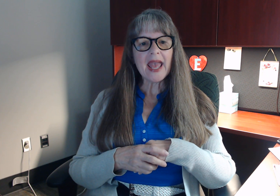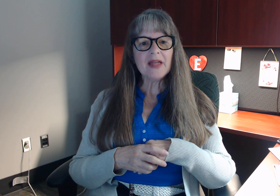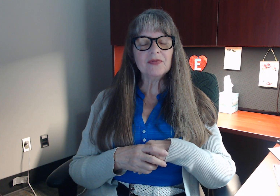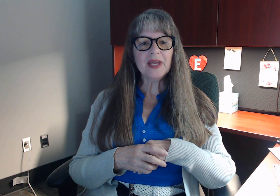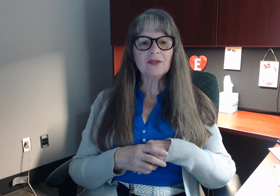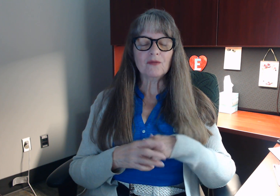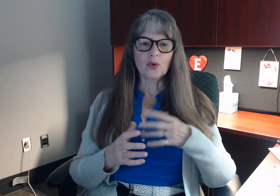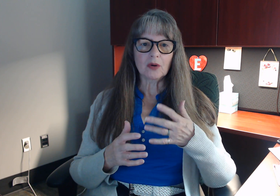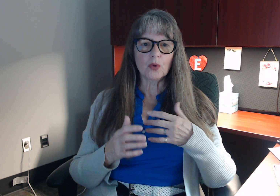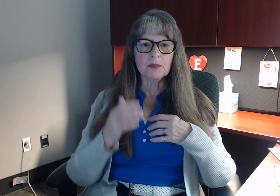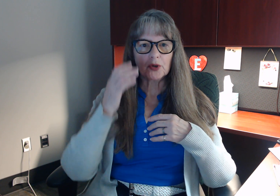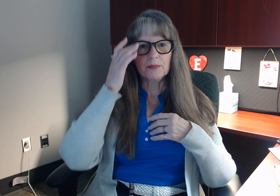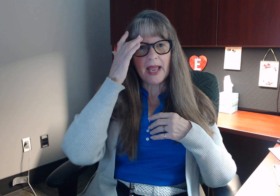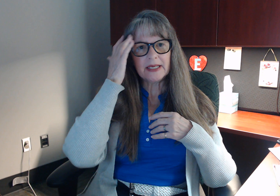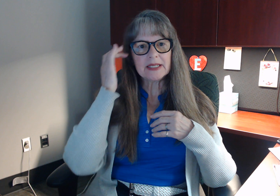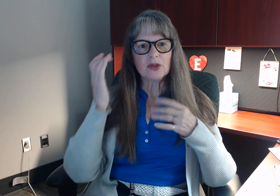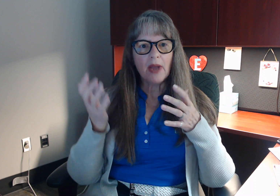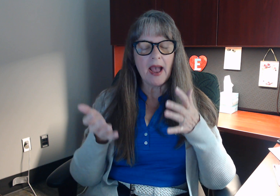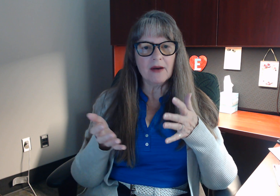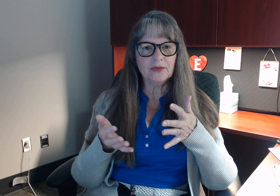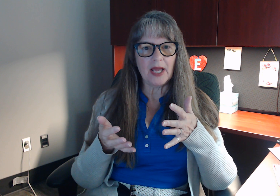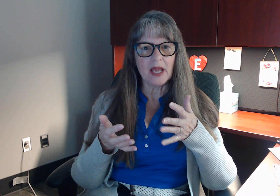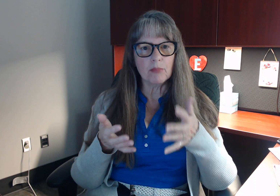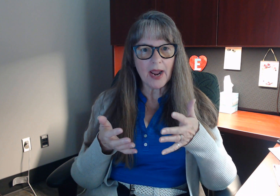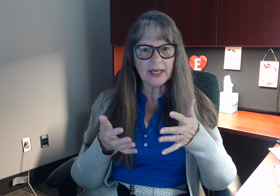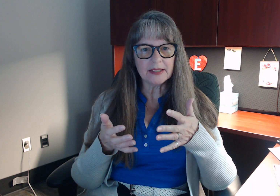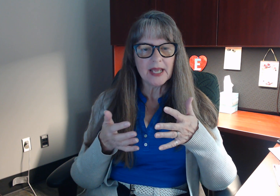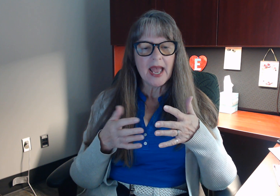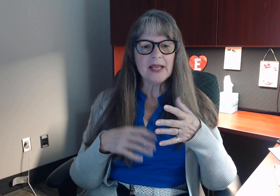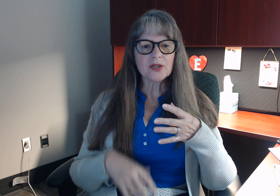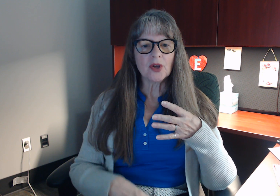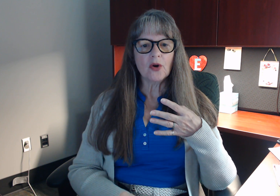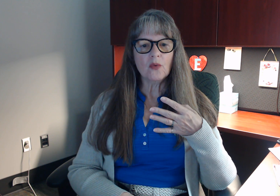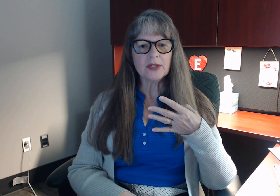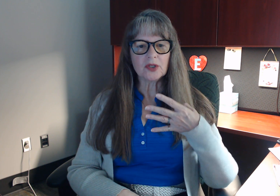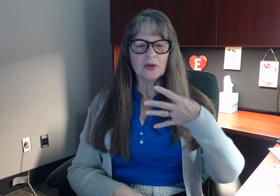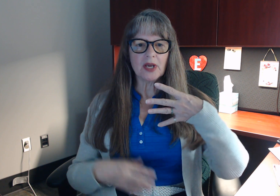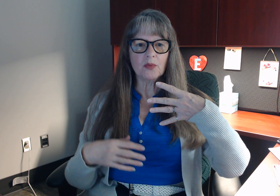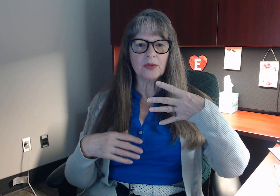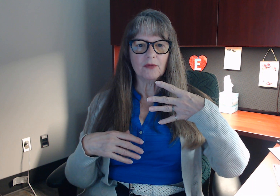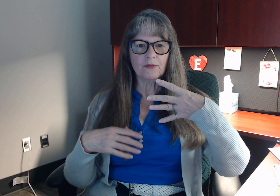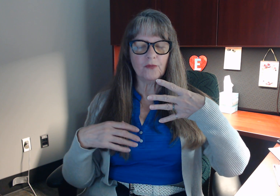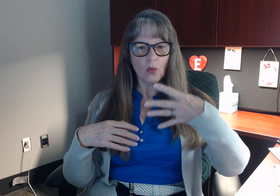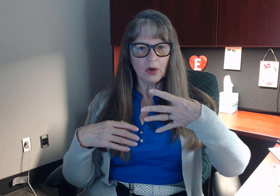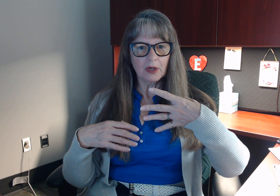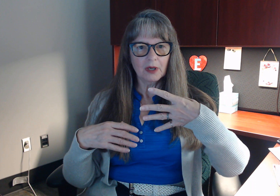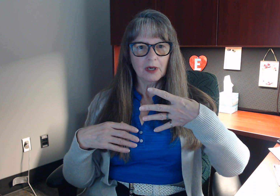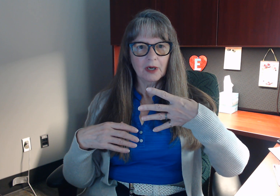And then for, of course, March Madness, you have like a bracket. And so it starts out with 4,